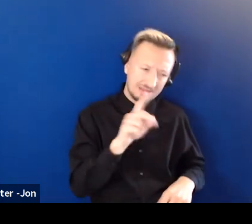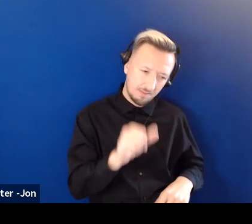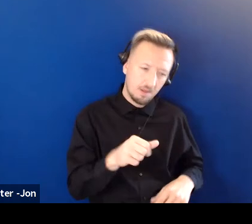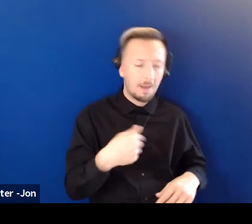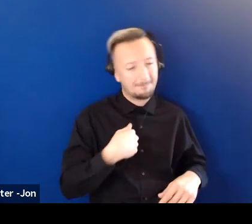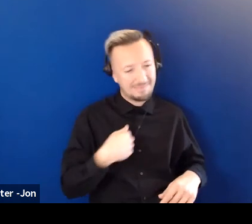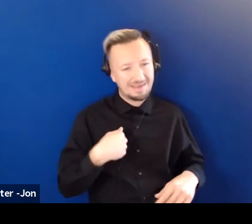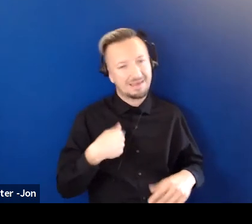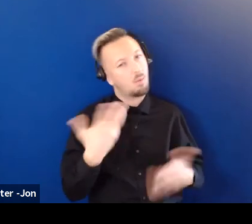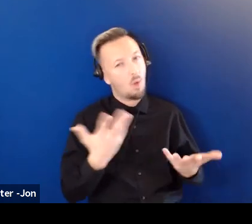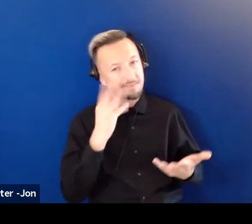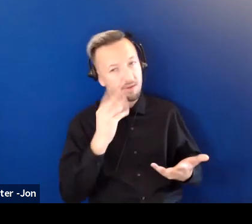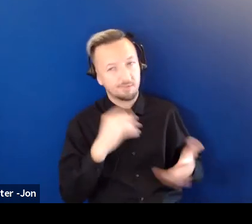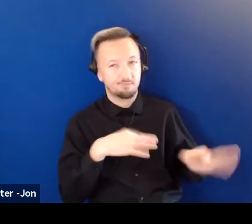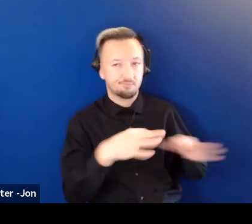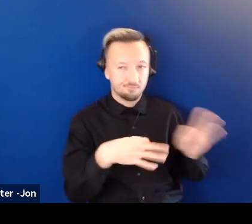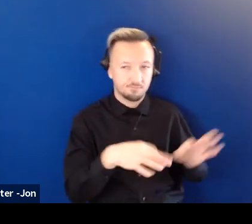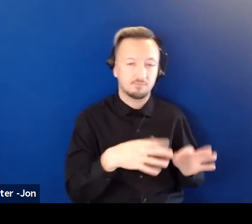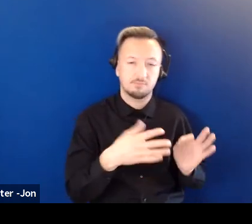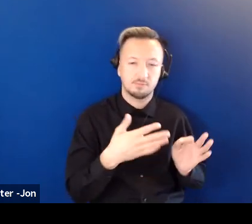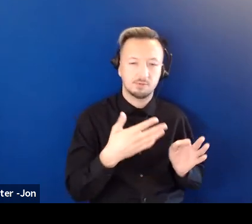etc. So I